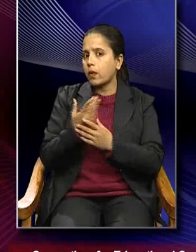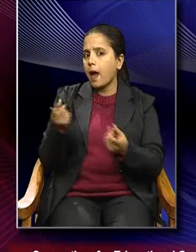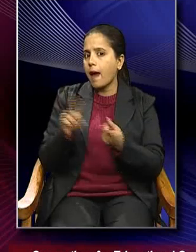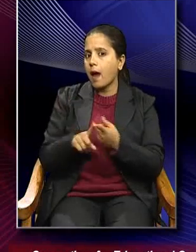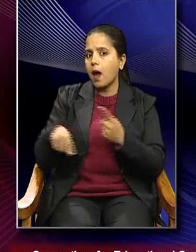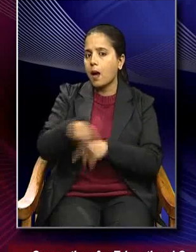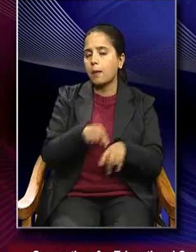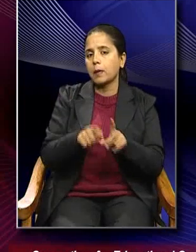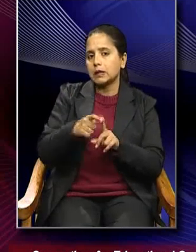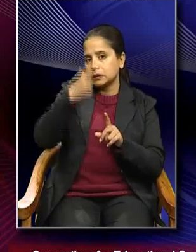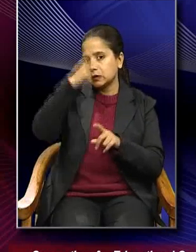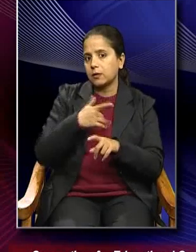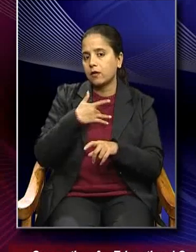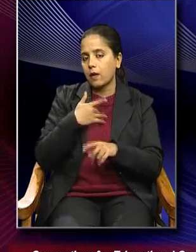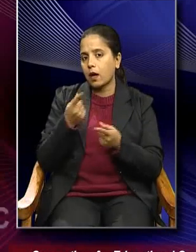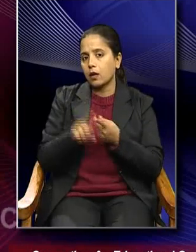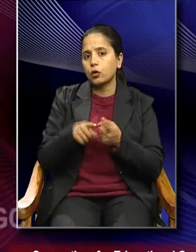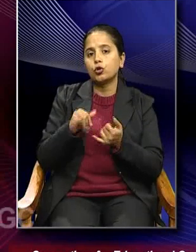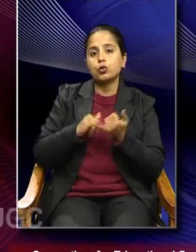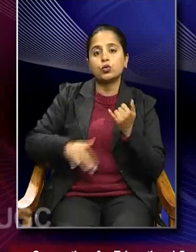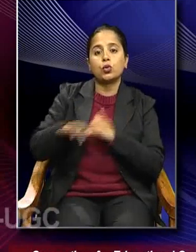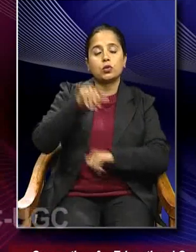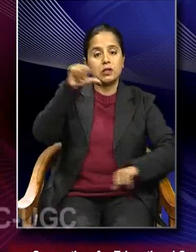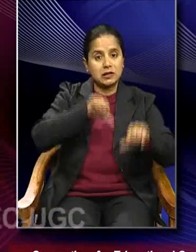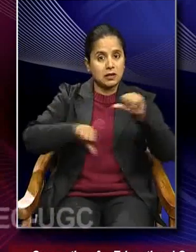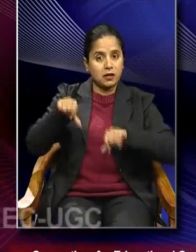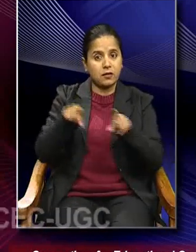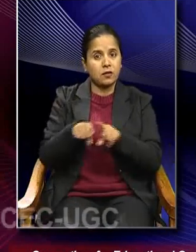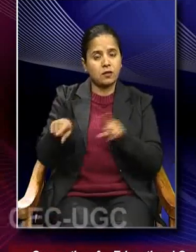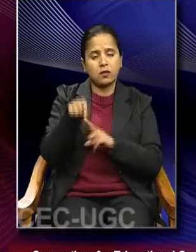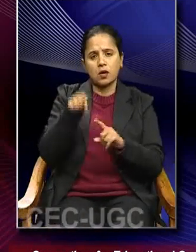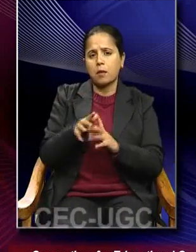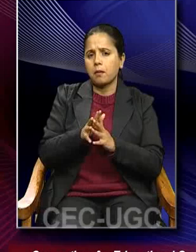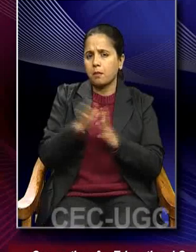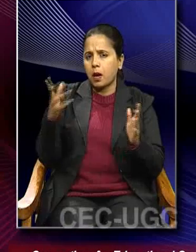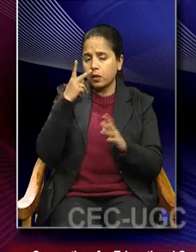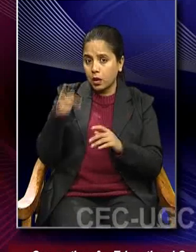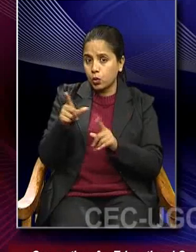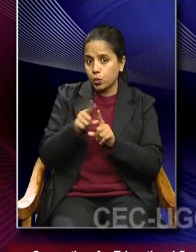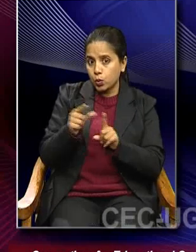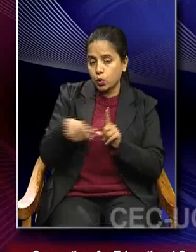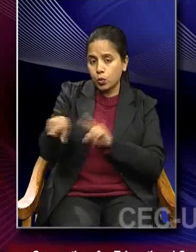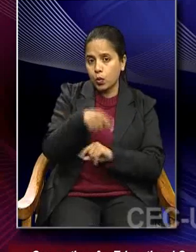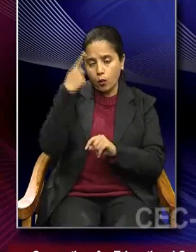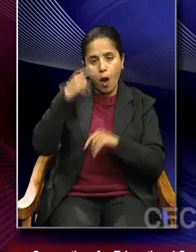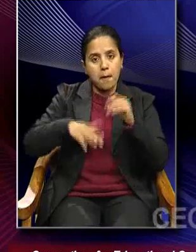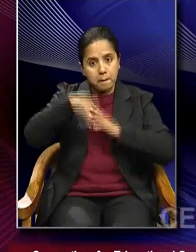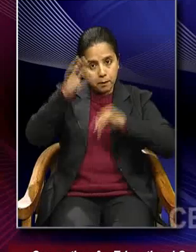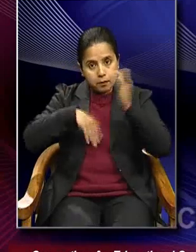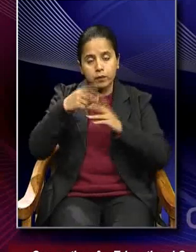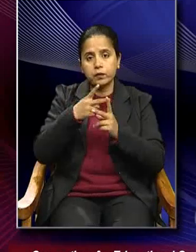a discipline, the social scientists were into that task of building